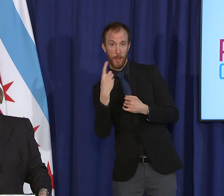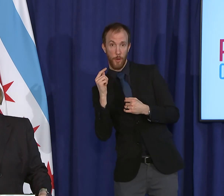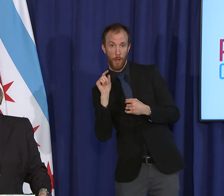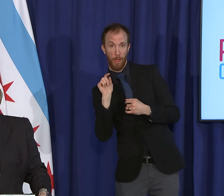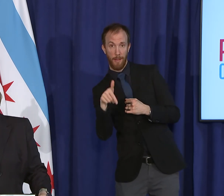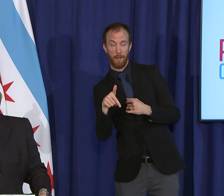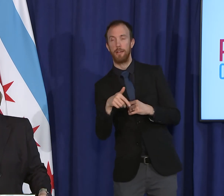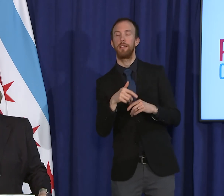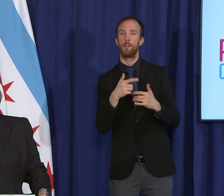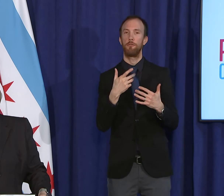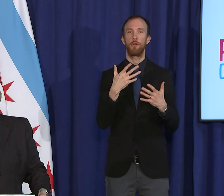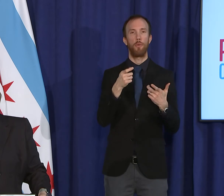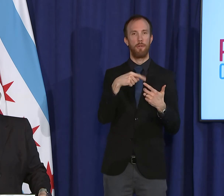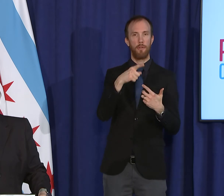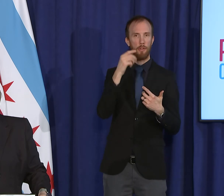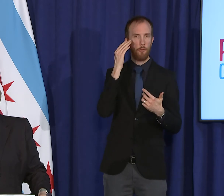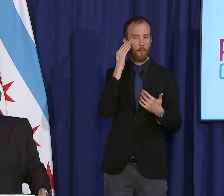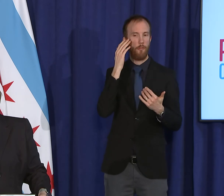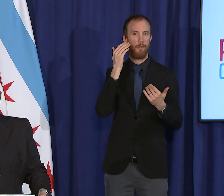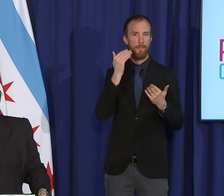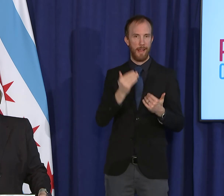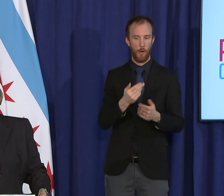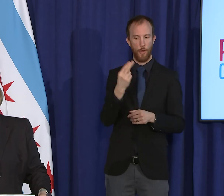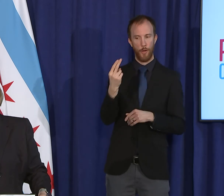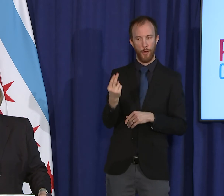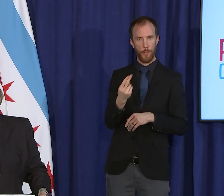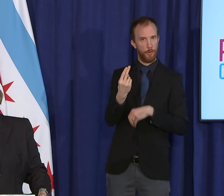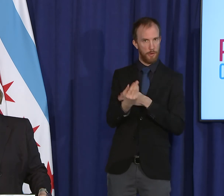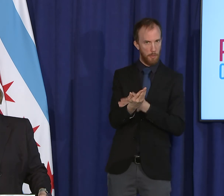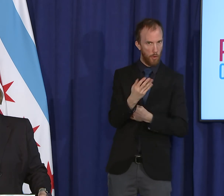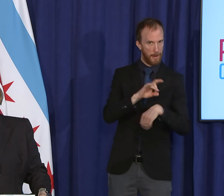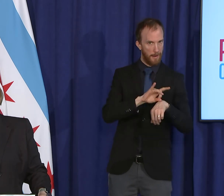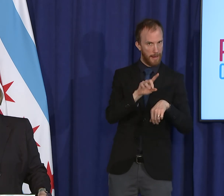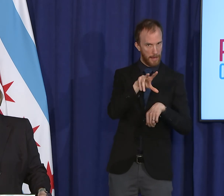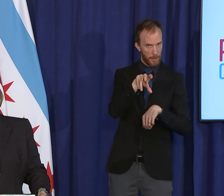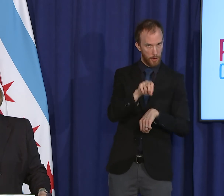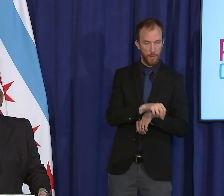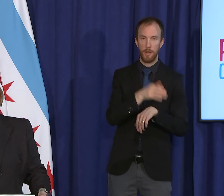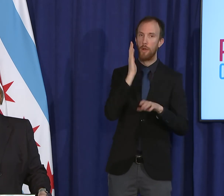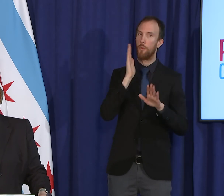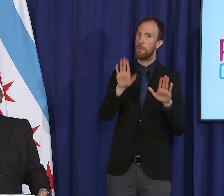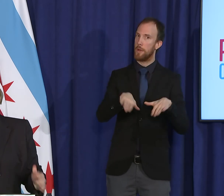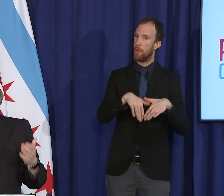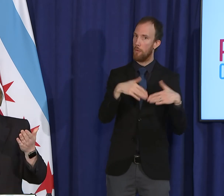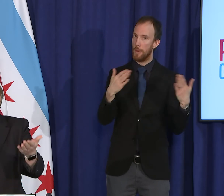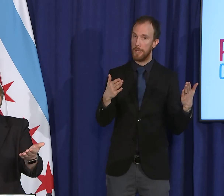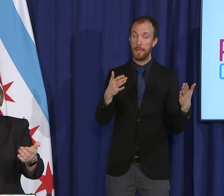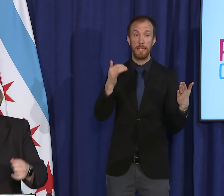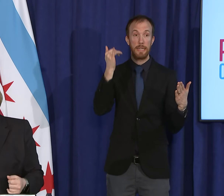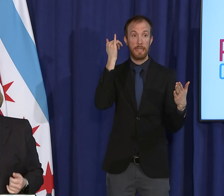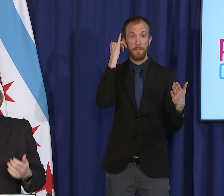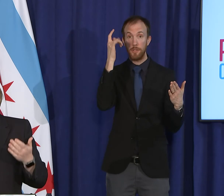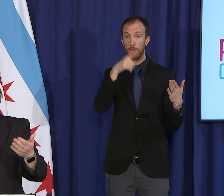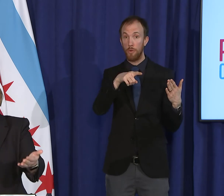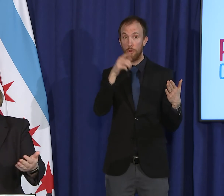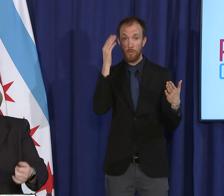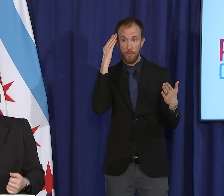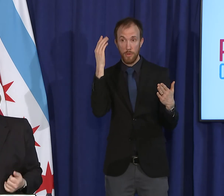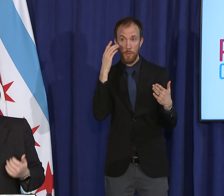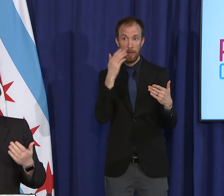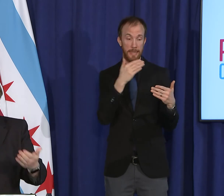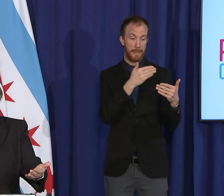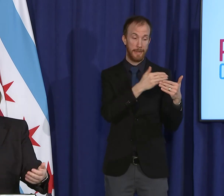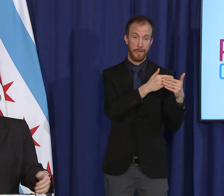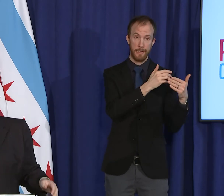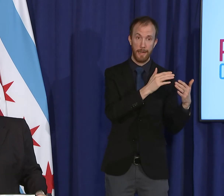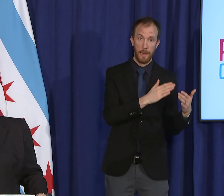news out, that Thursday morning, 8:30 a.m. is when this opens. And if you know somebody, if you have a neighbor, if you have an